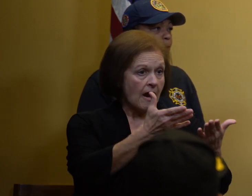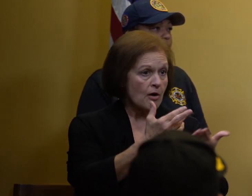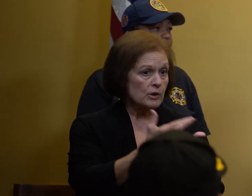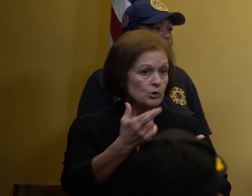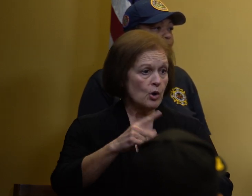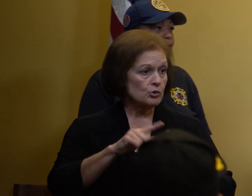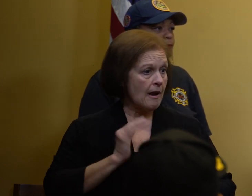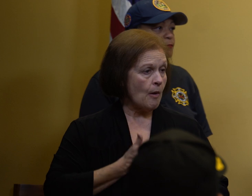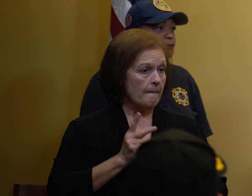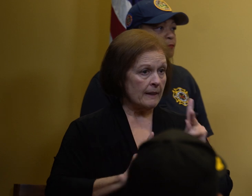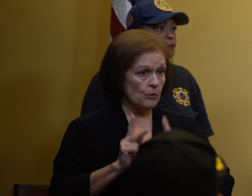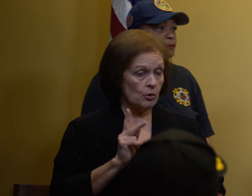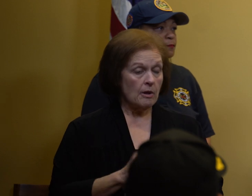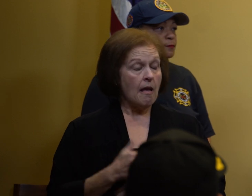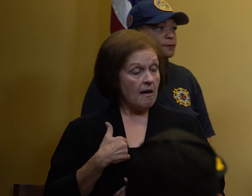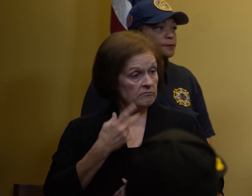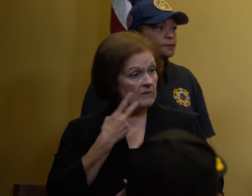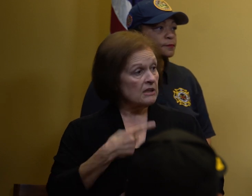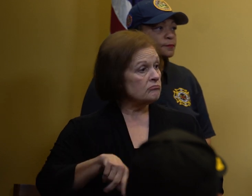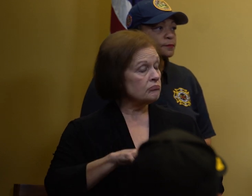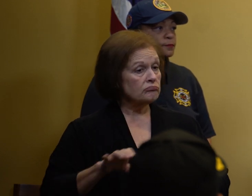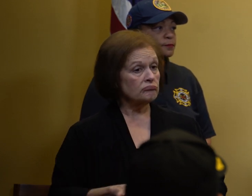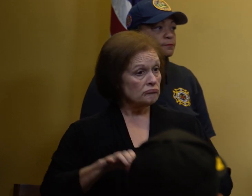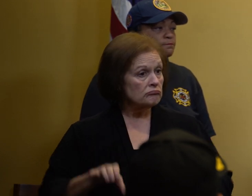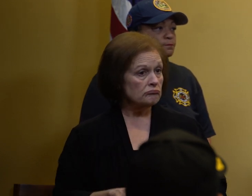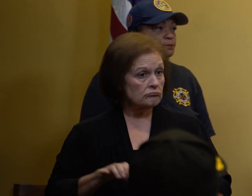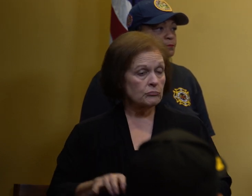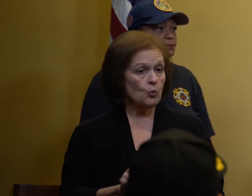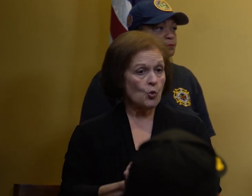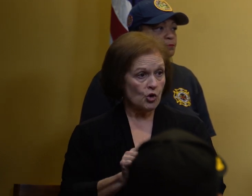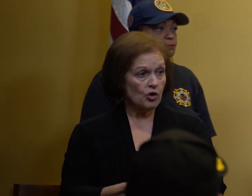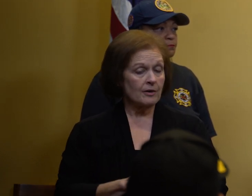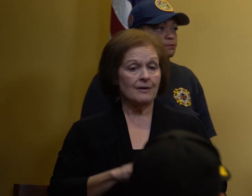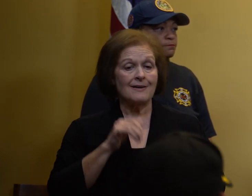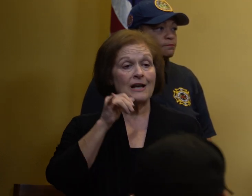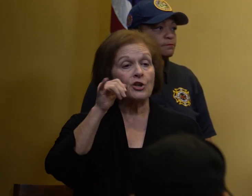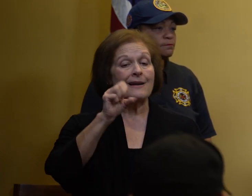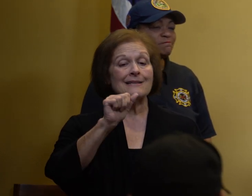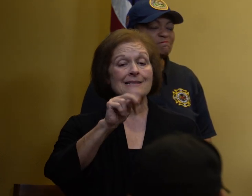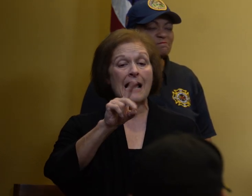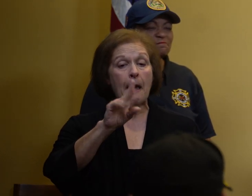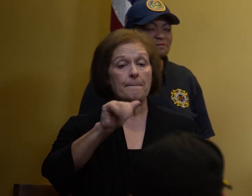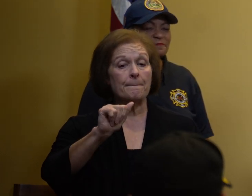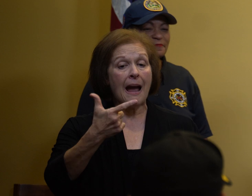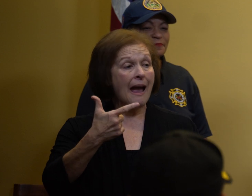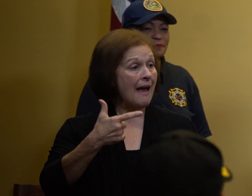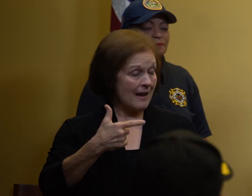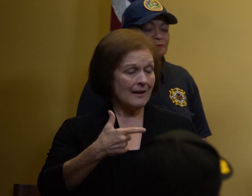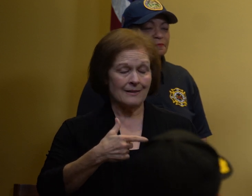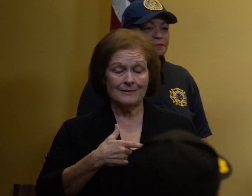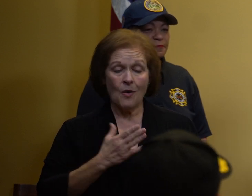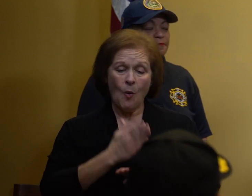fellow citizens, and I've seen that action happen just on yesterday. We had a sandbag filling episode on yesterday where we filled